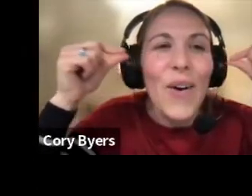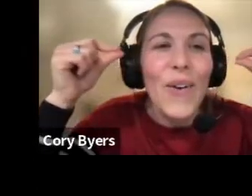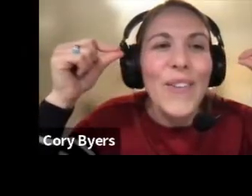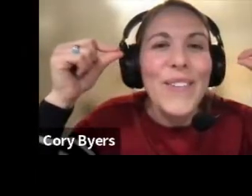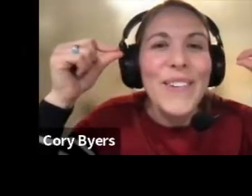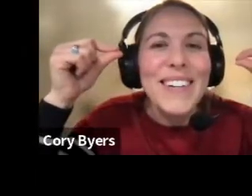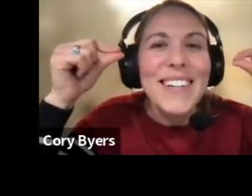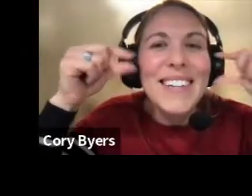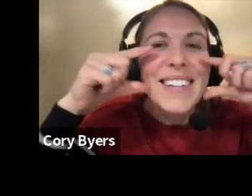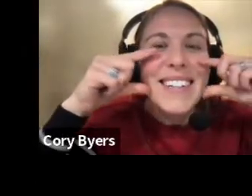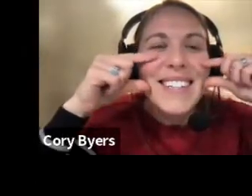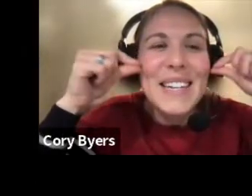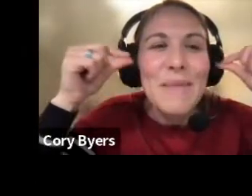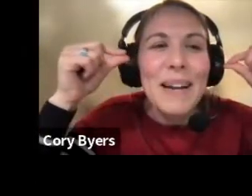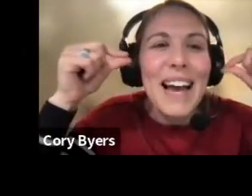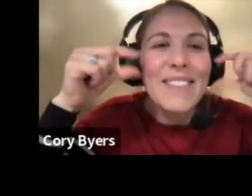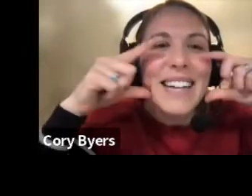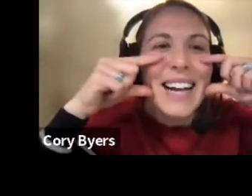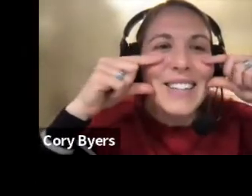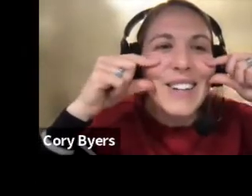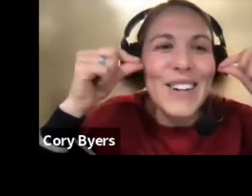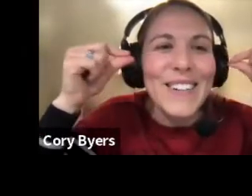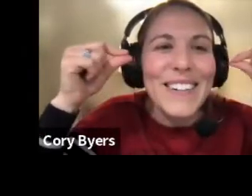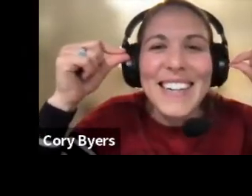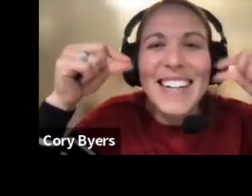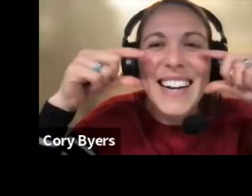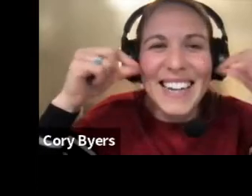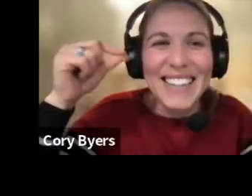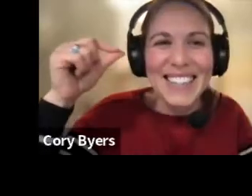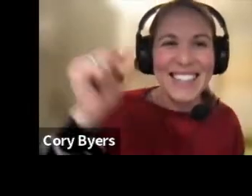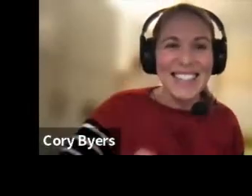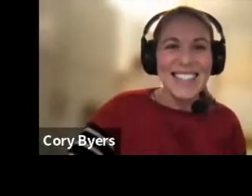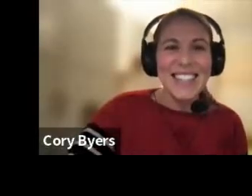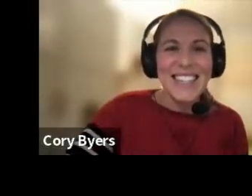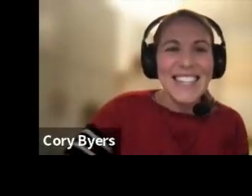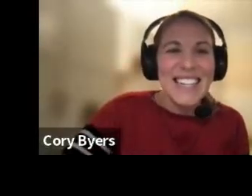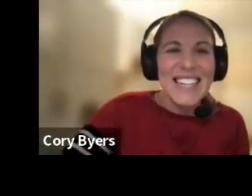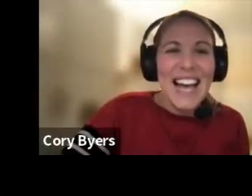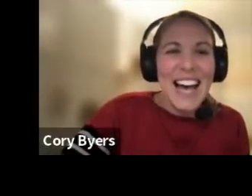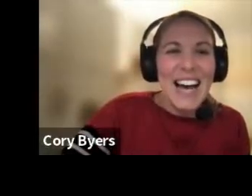gato. Does anybody have a gato?